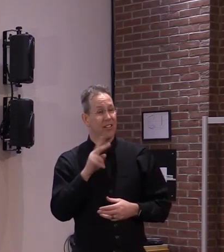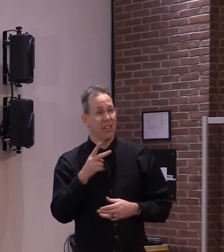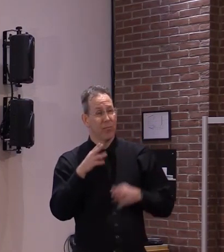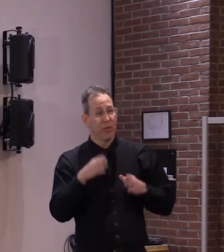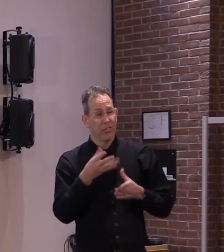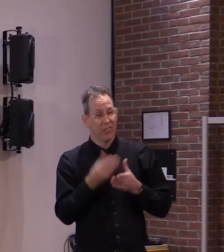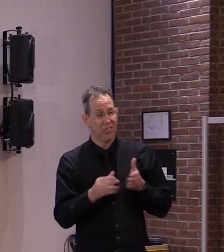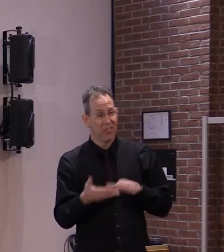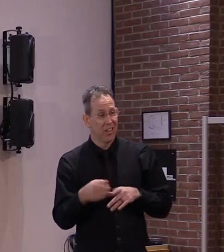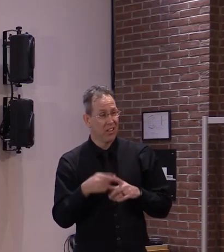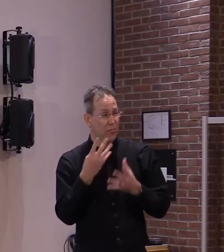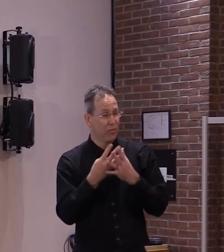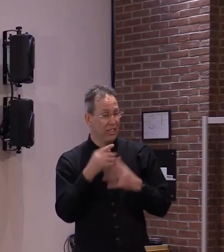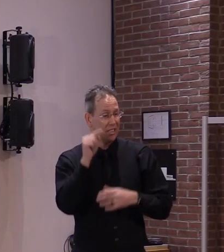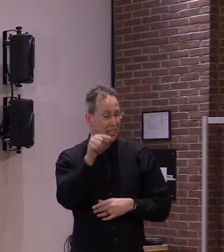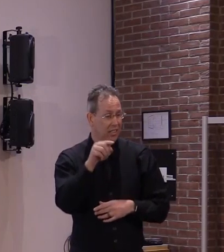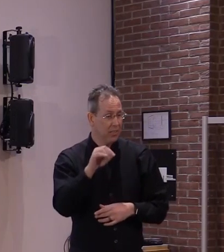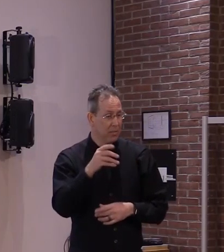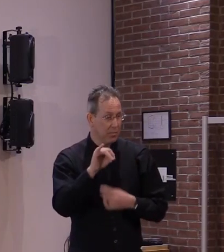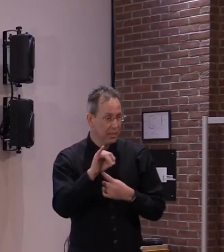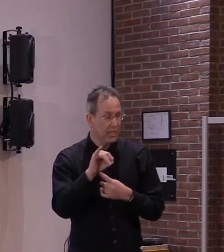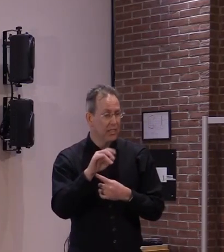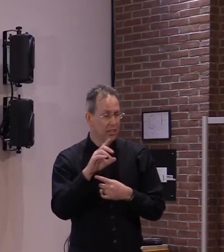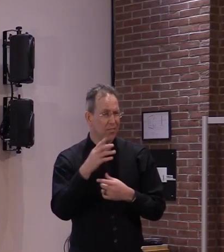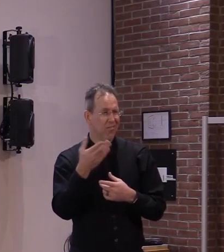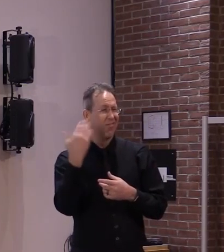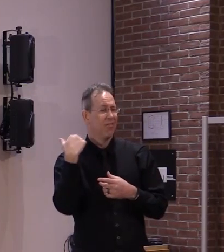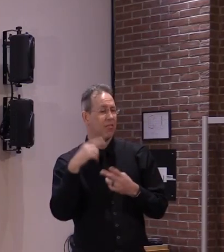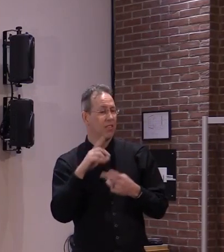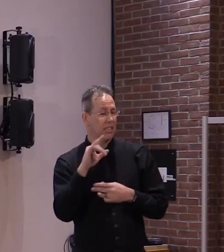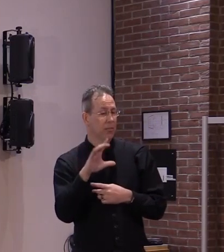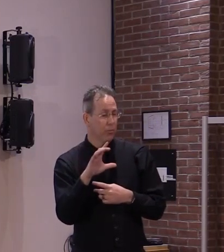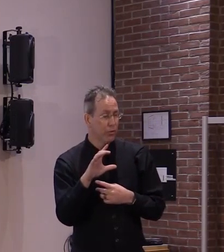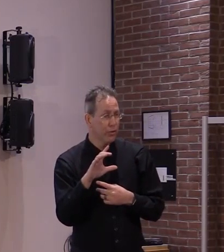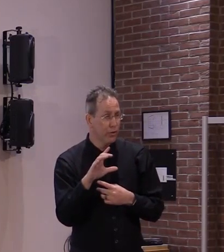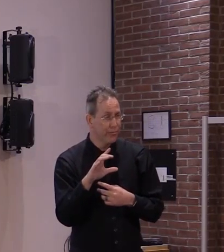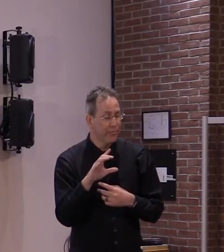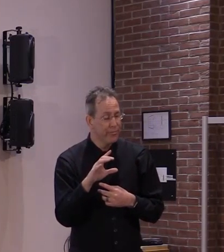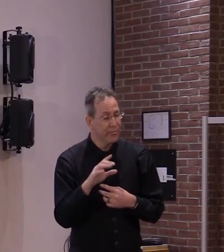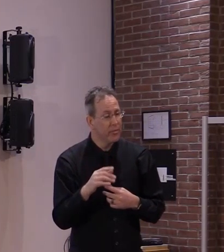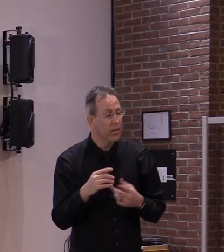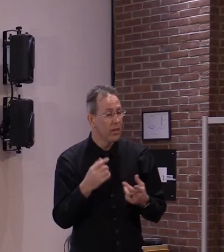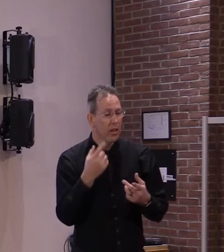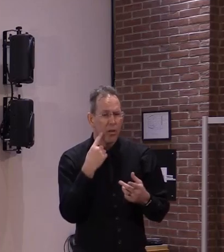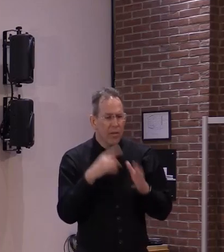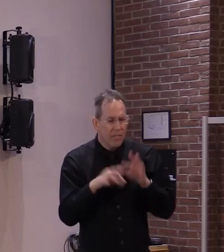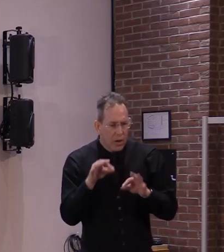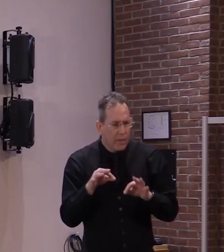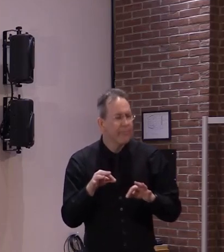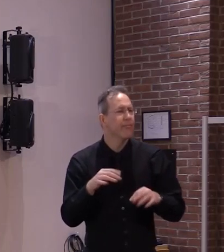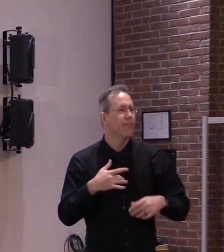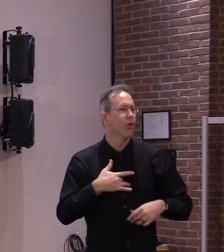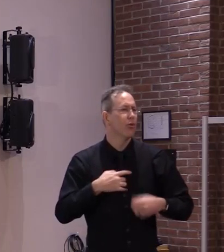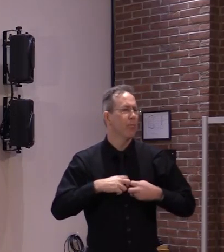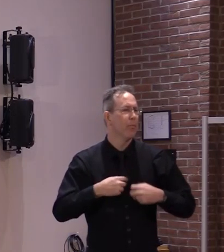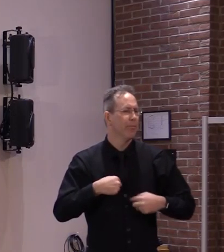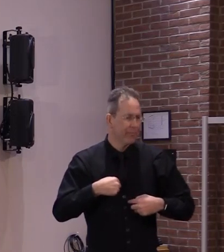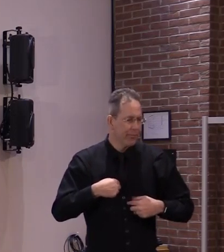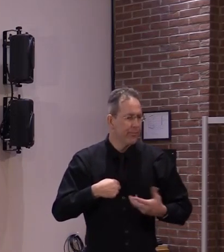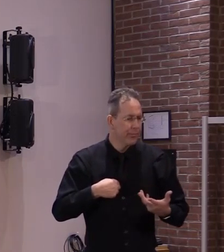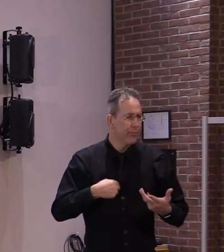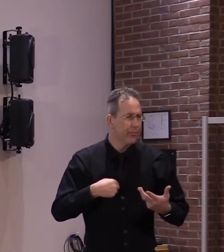my understanding, the autopsy report has come in, it was due to a heart condition. This one we don't know yet. We